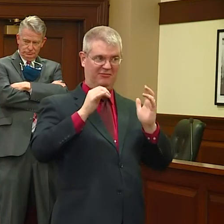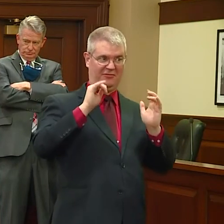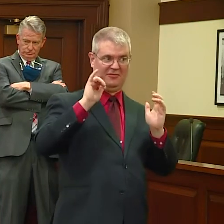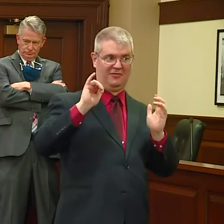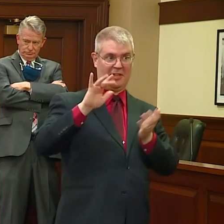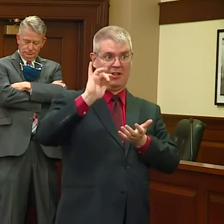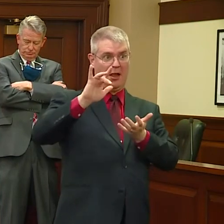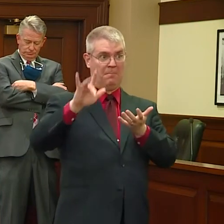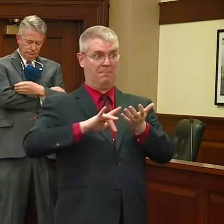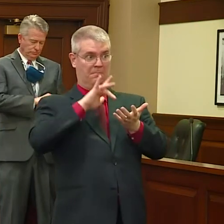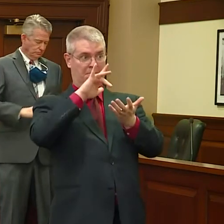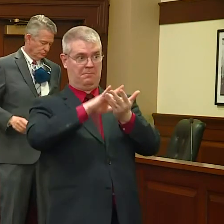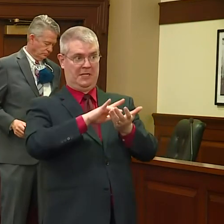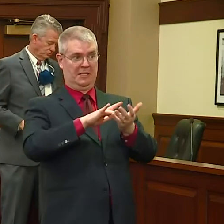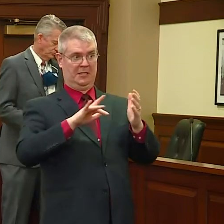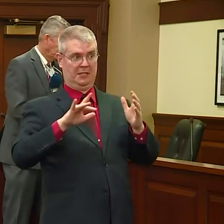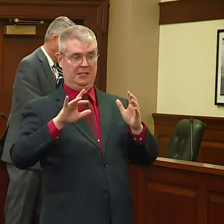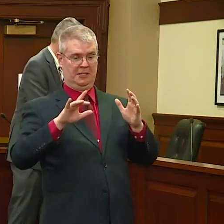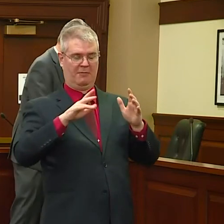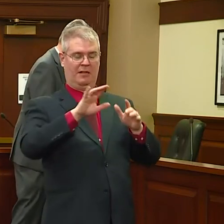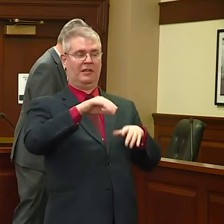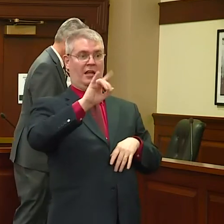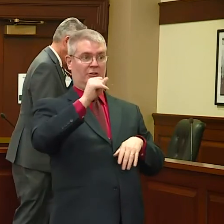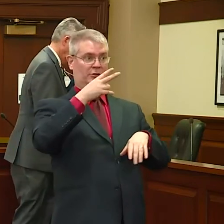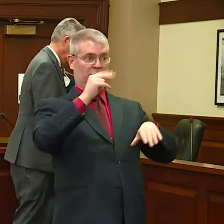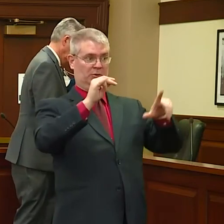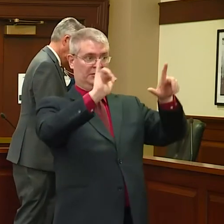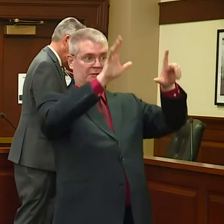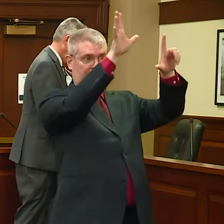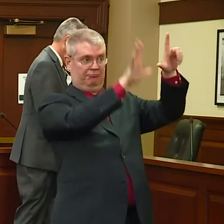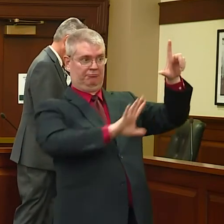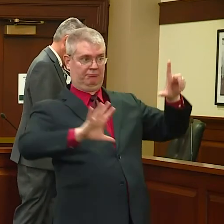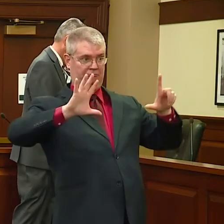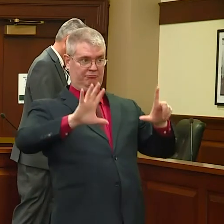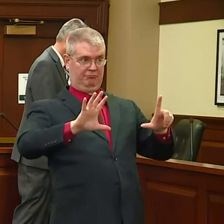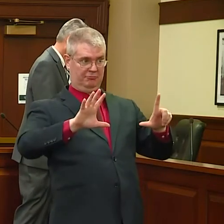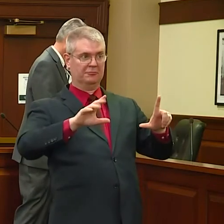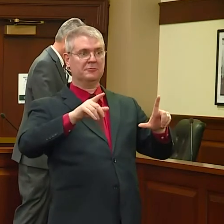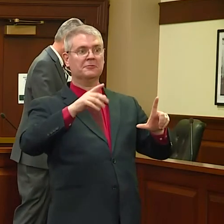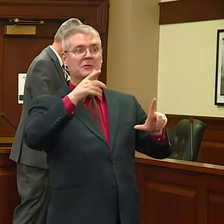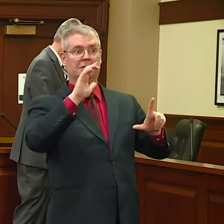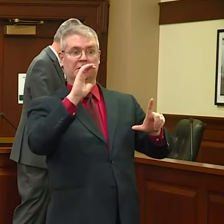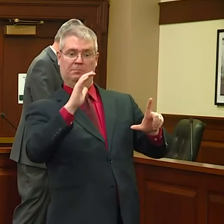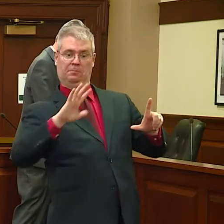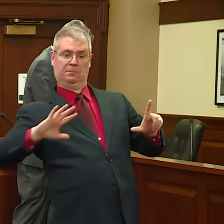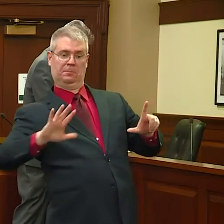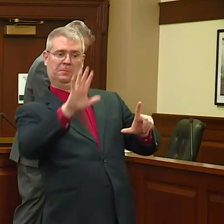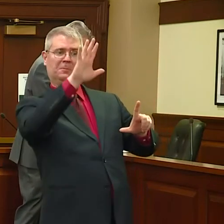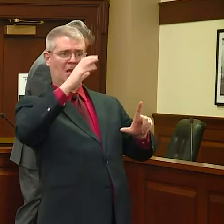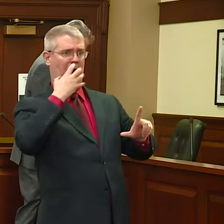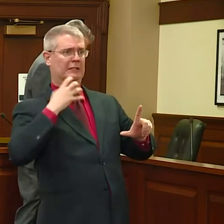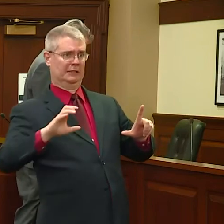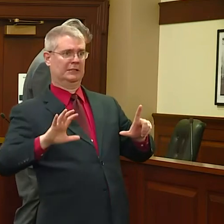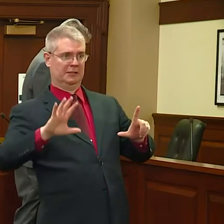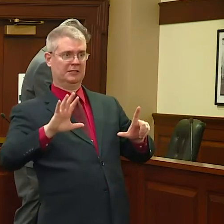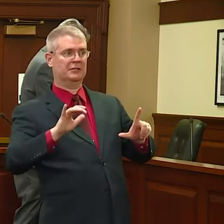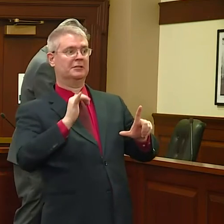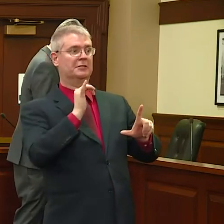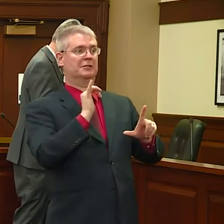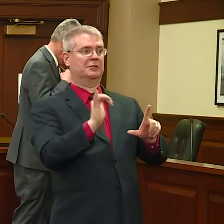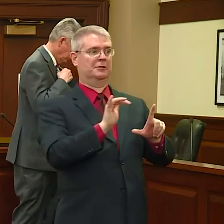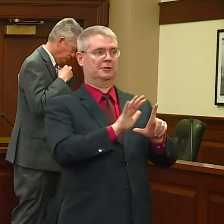generally looks more like Oregon and Washington do, and I don't think that's a coincidence. And that said, also,